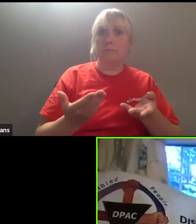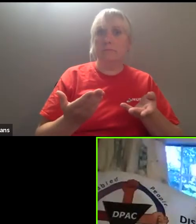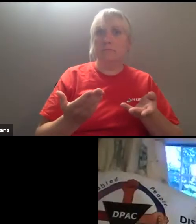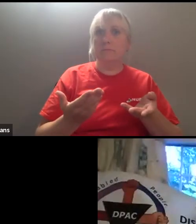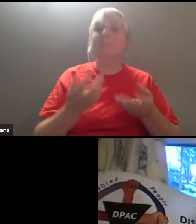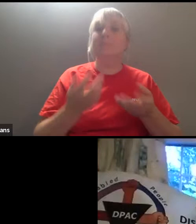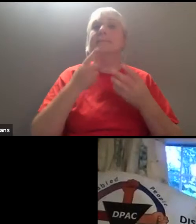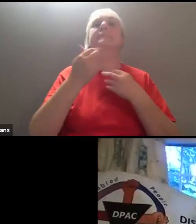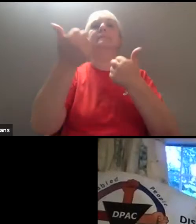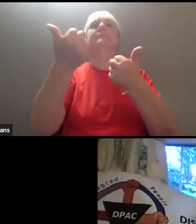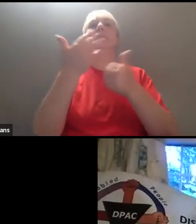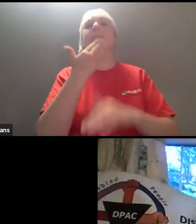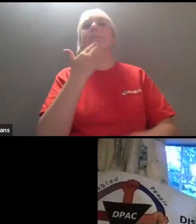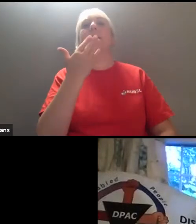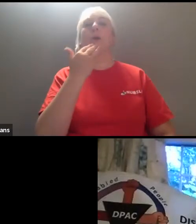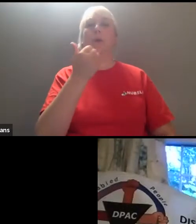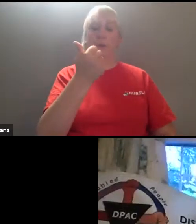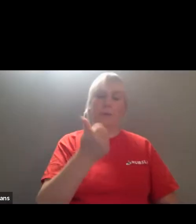Okay, thanks, Mary Ellen.